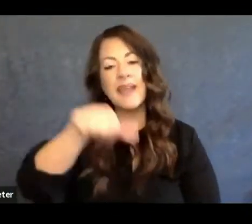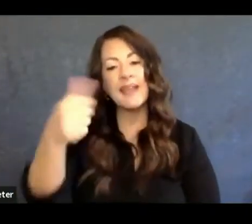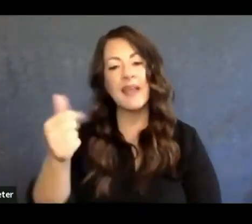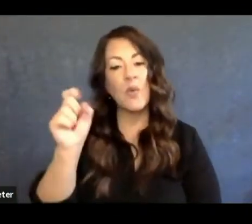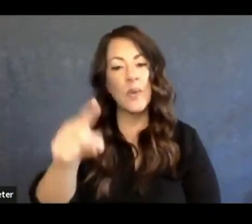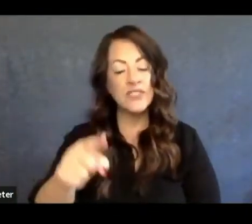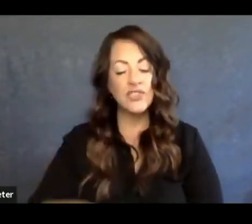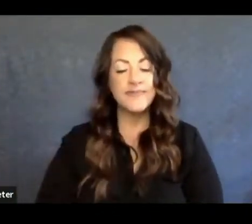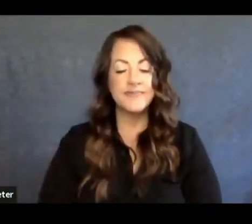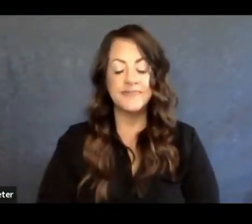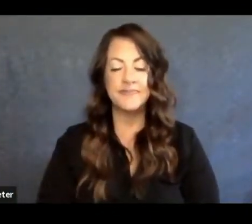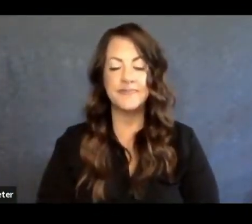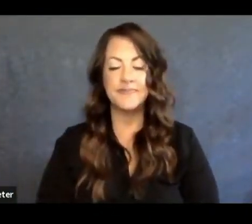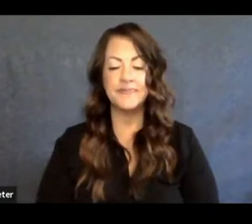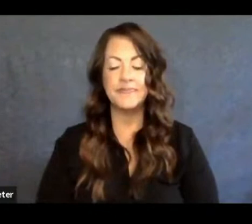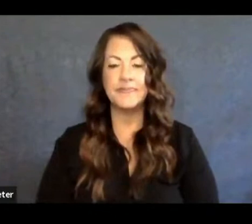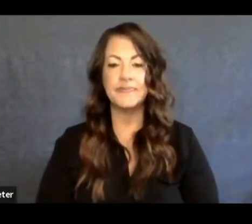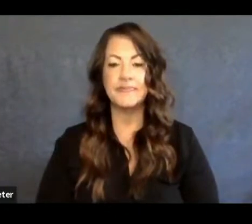Mercury News.